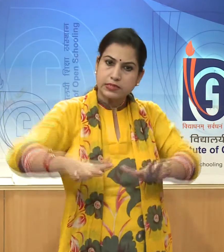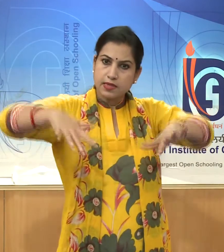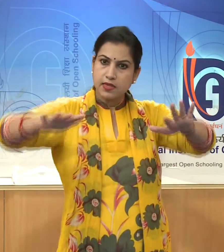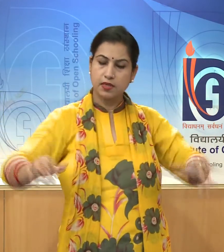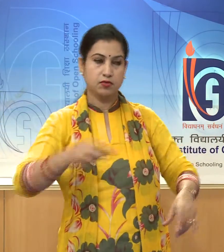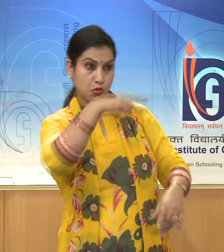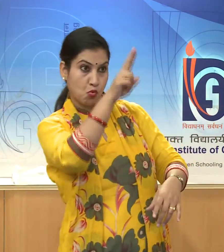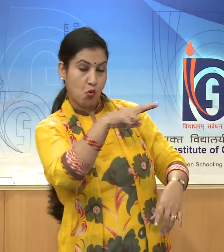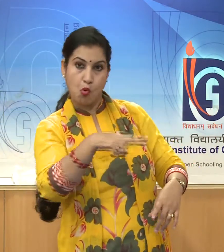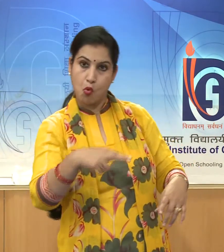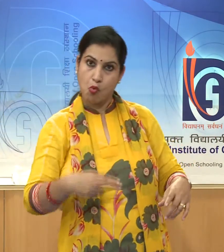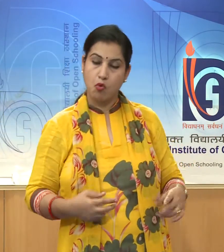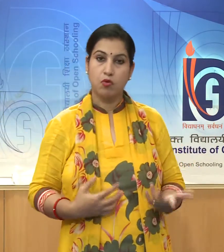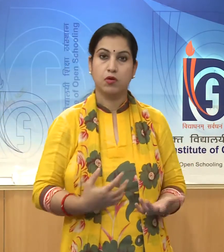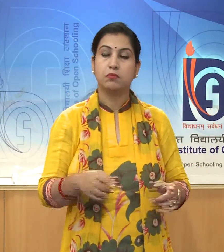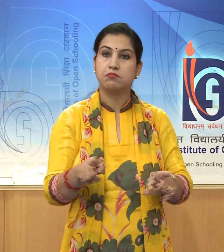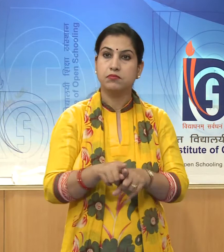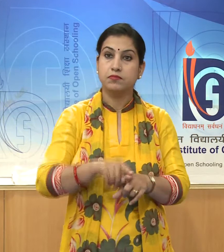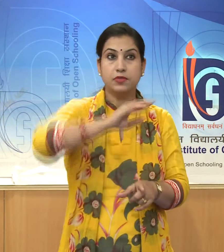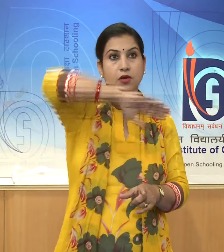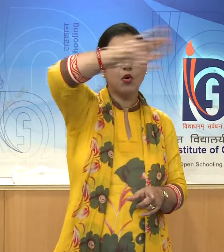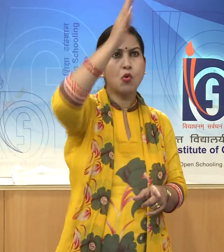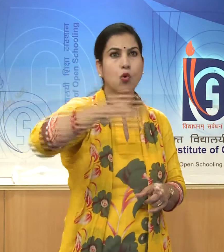seascape, and rock coast.